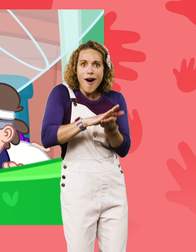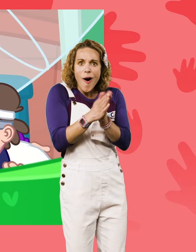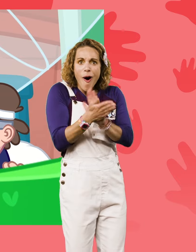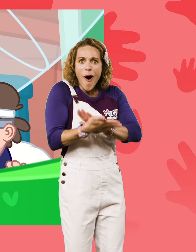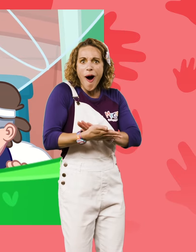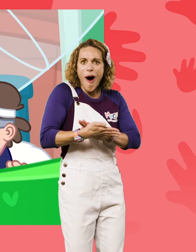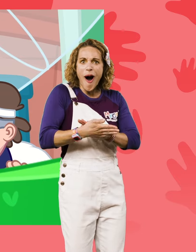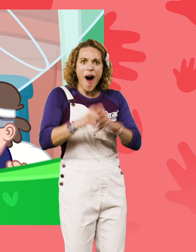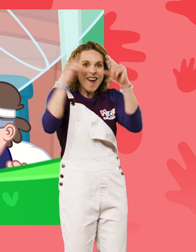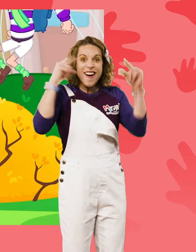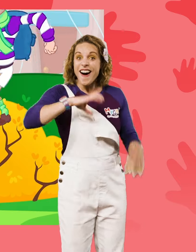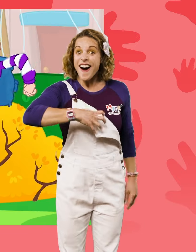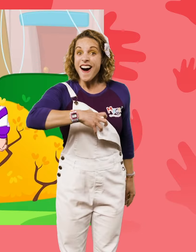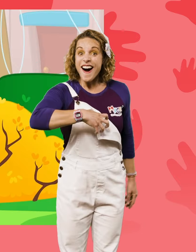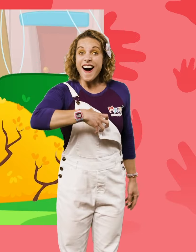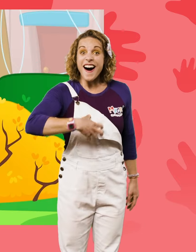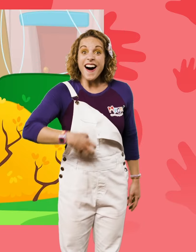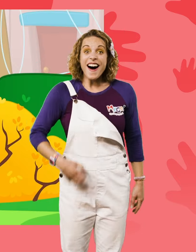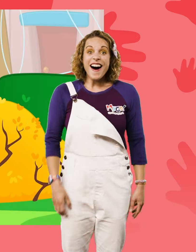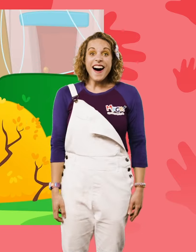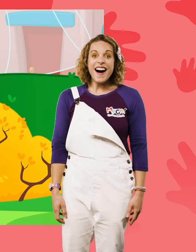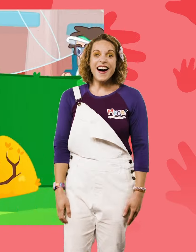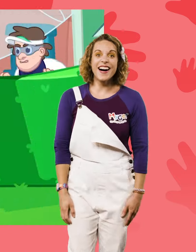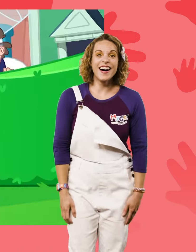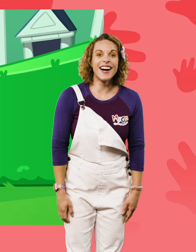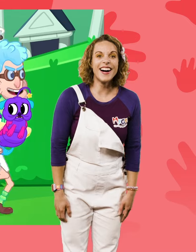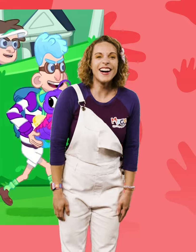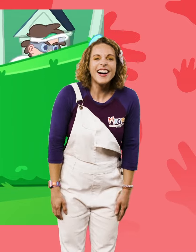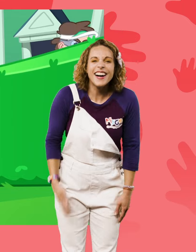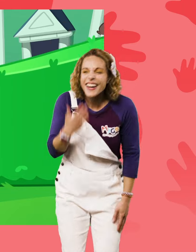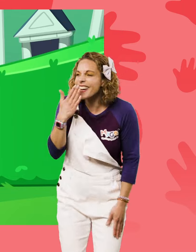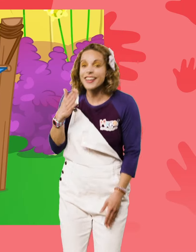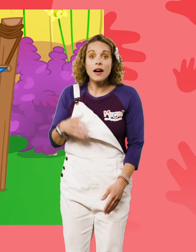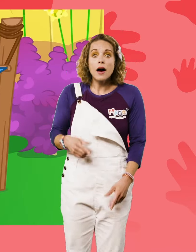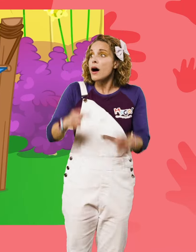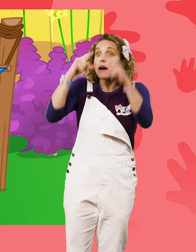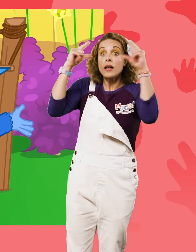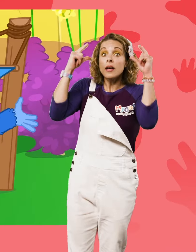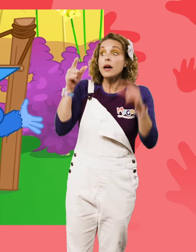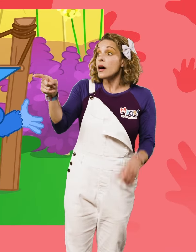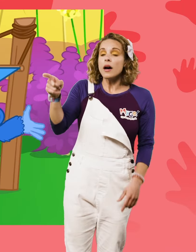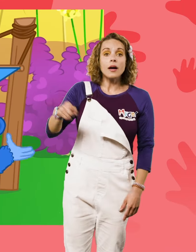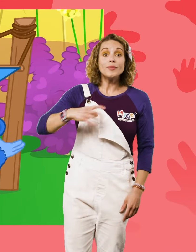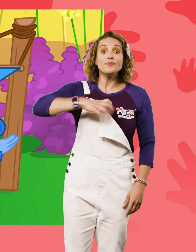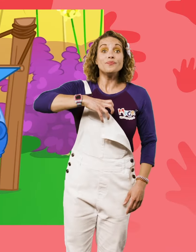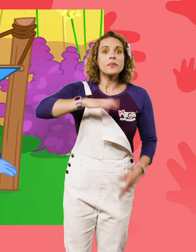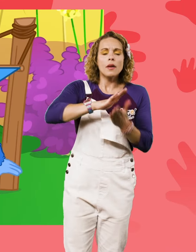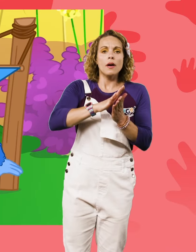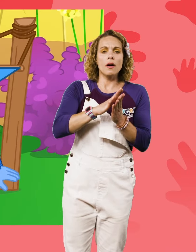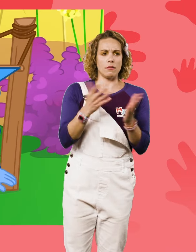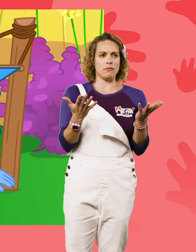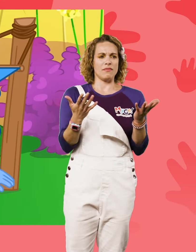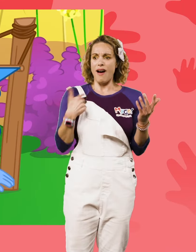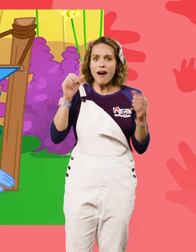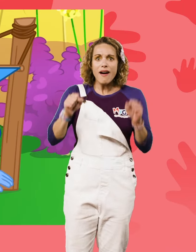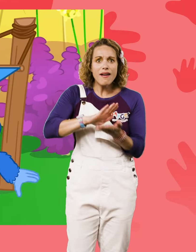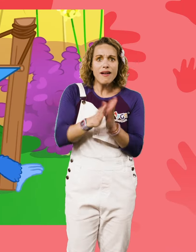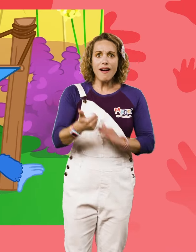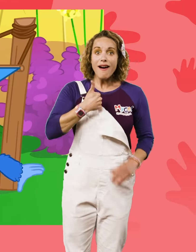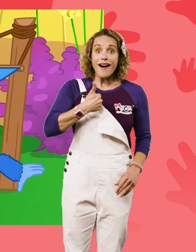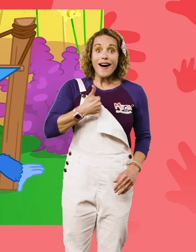could be bandit morphles! Oh, the bandits! Morphle! Morph! I can